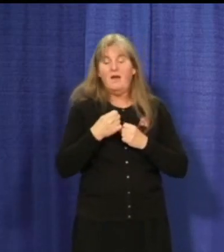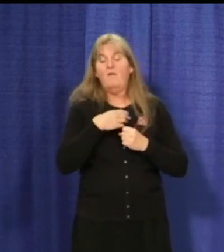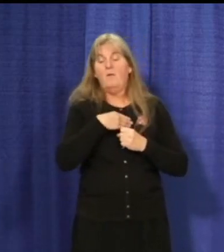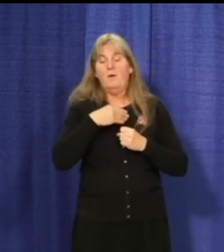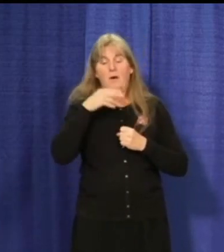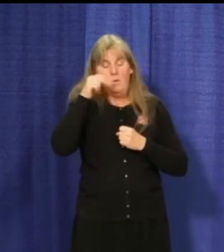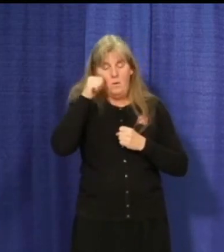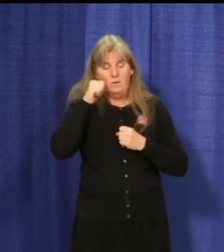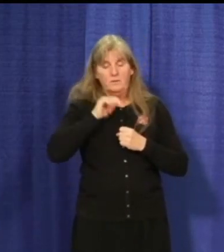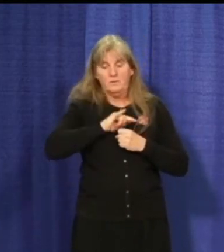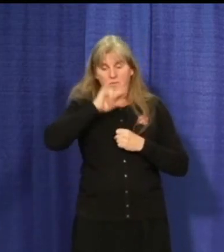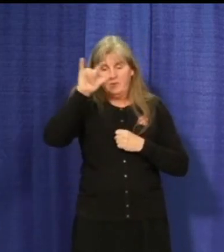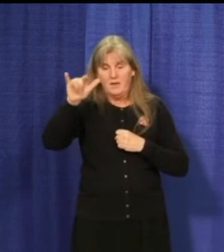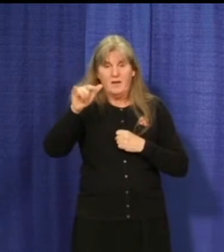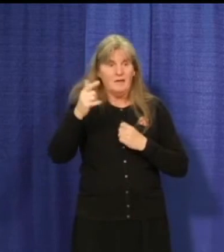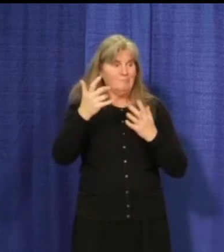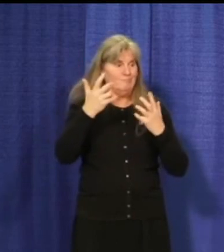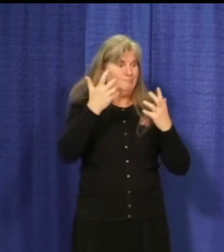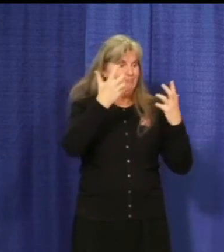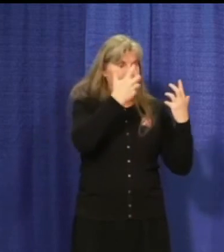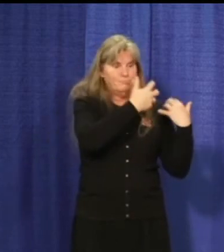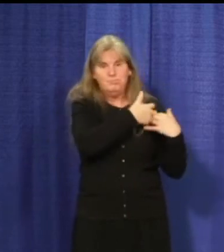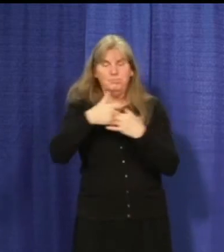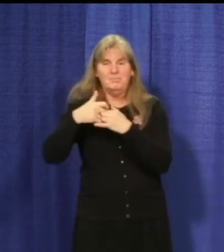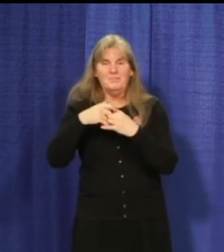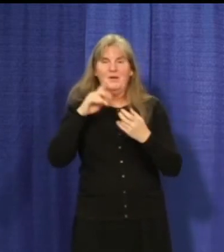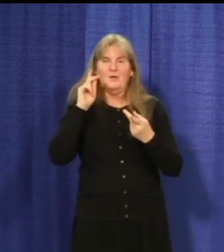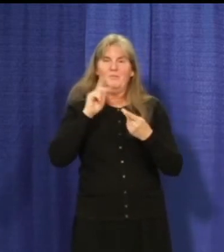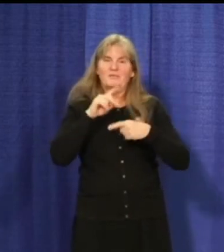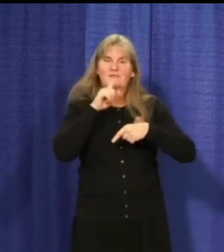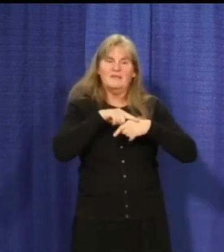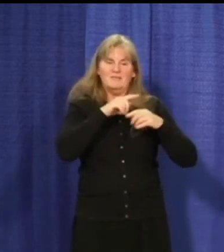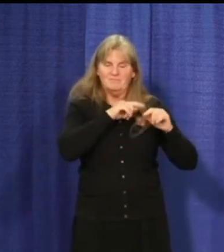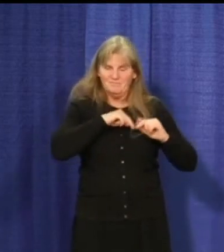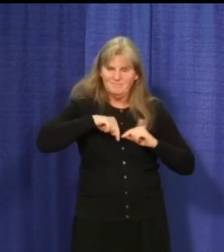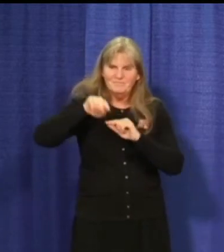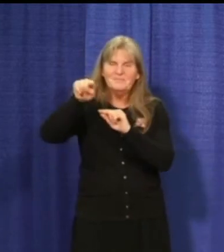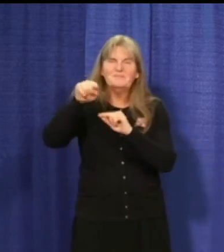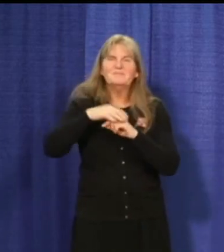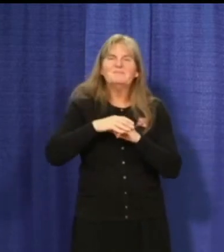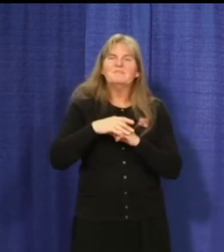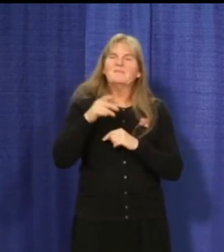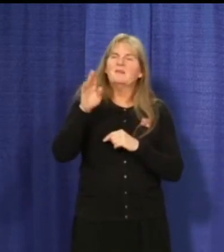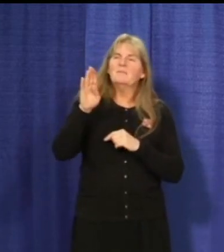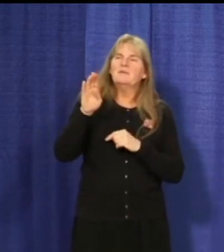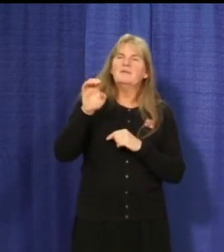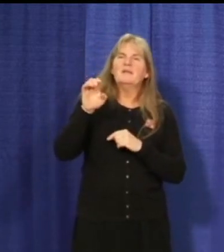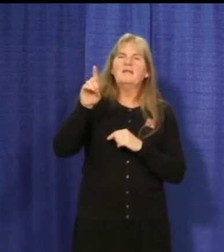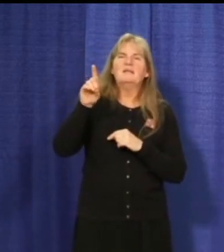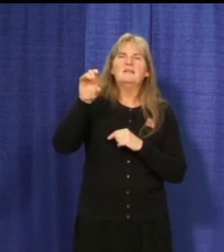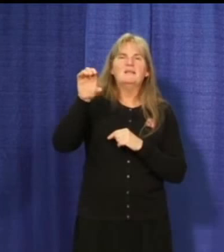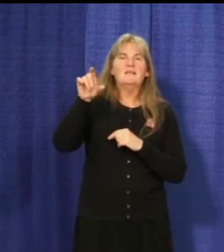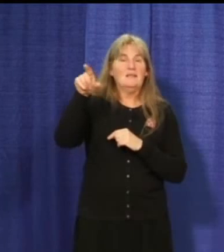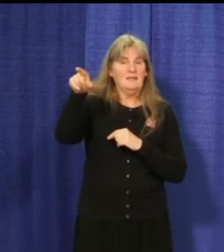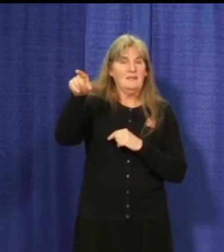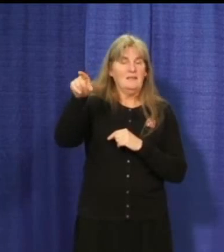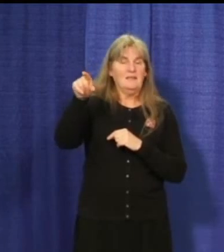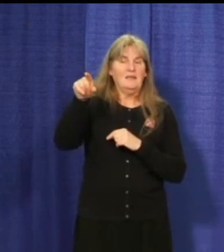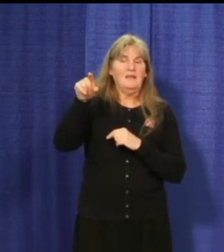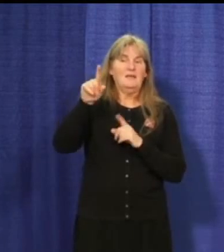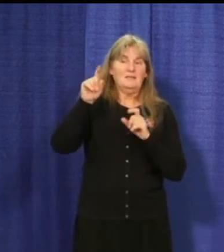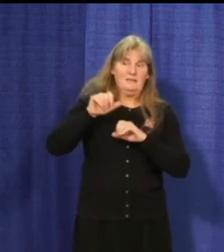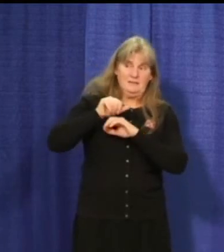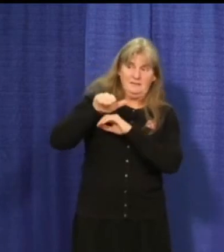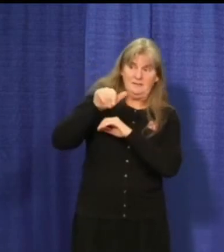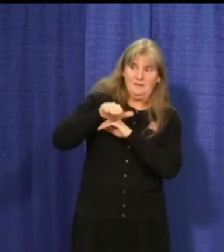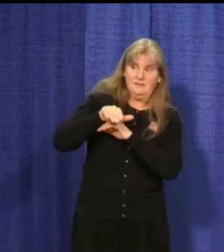out, and then once at BC CDC lab, despite the high volume of testing in